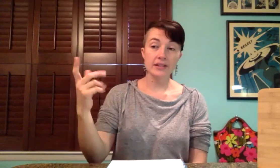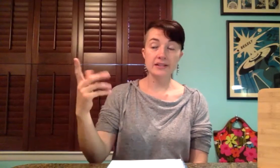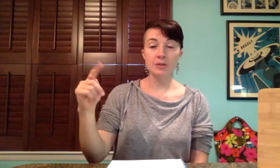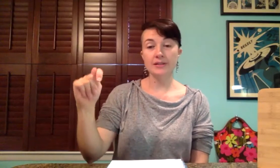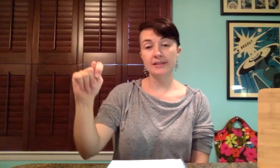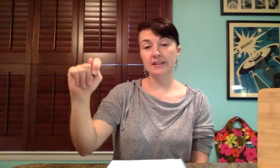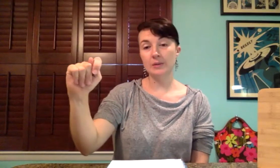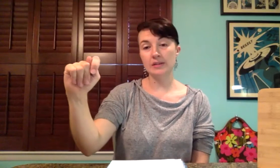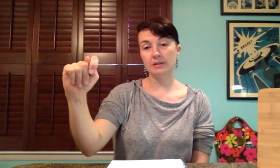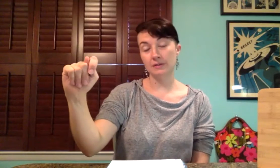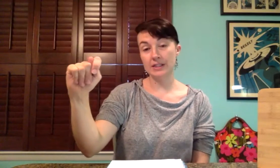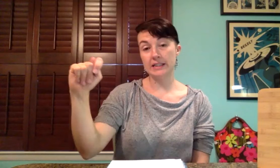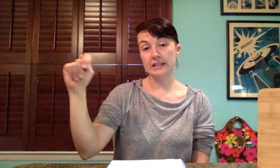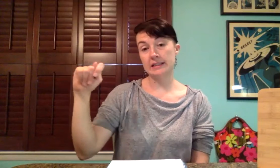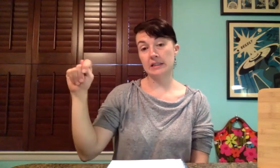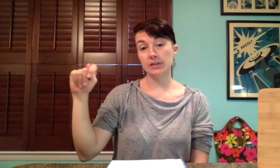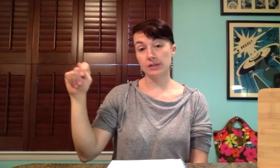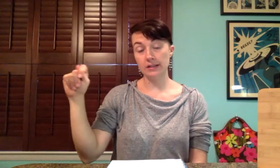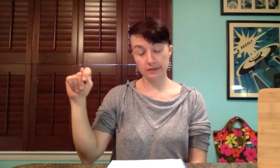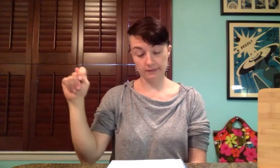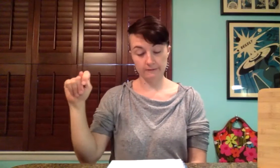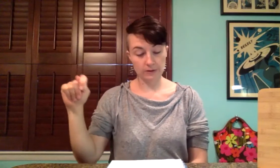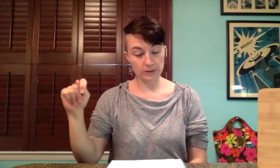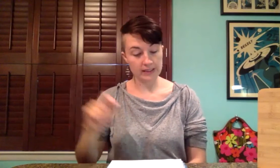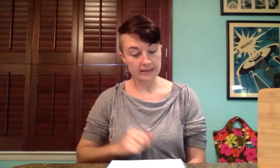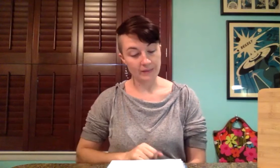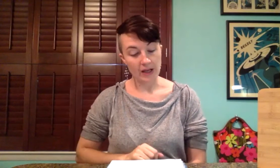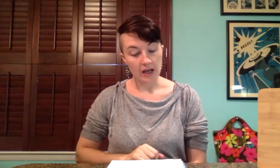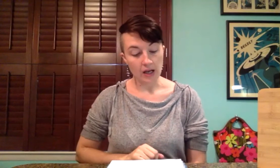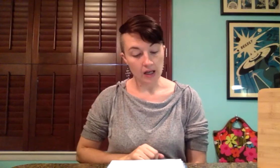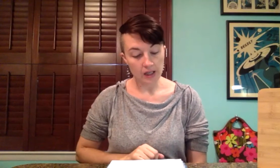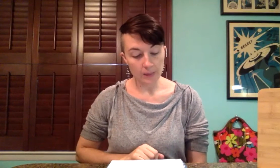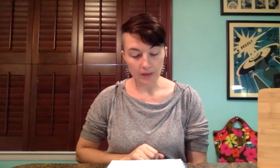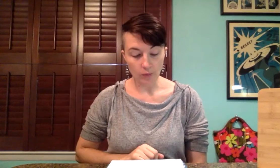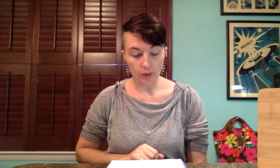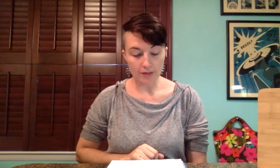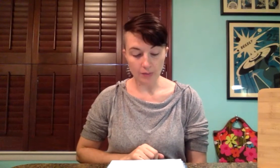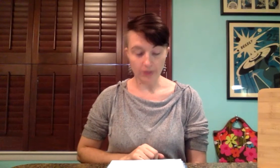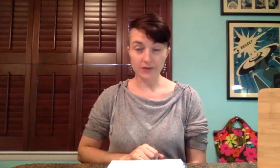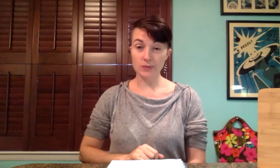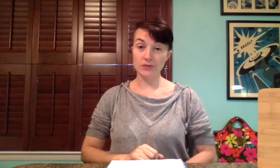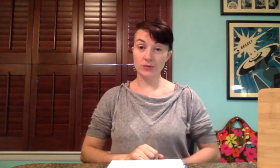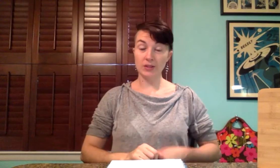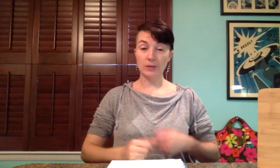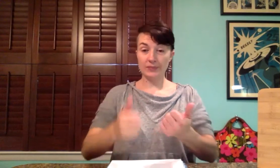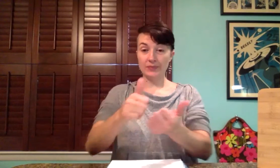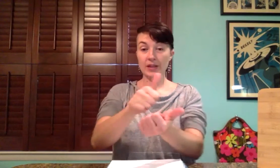the American Sign Language letter for T. And just shake it. Toilet. And one more. This one's a tricky